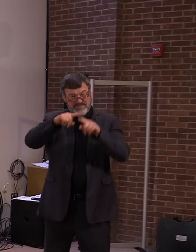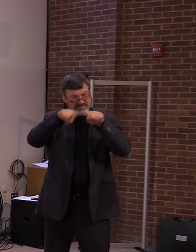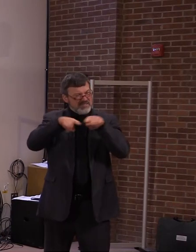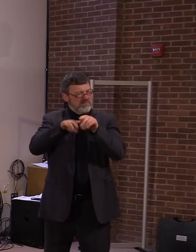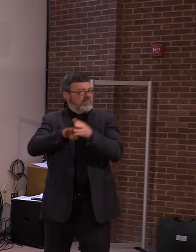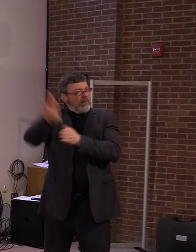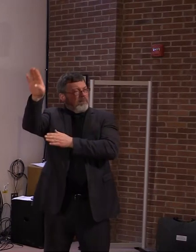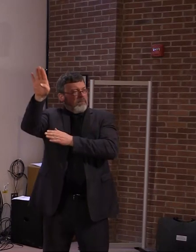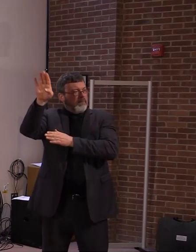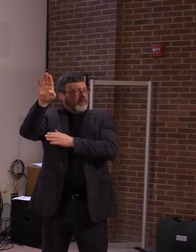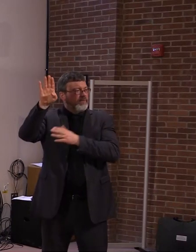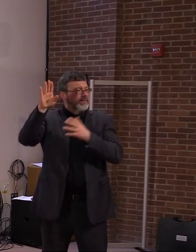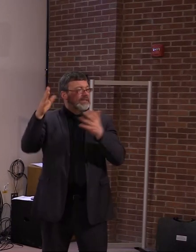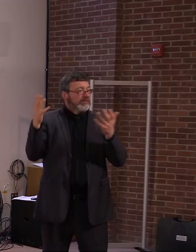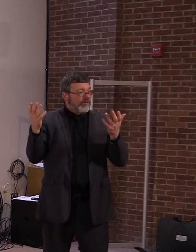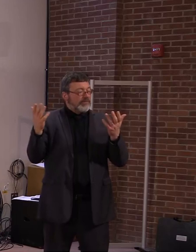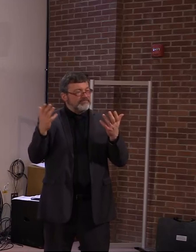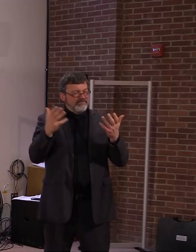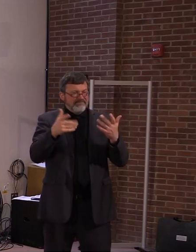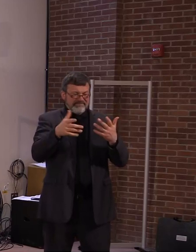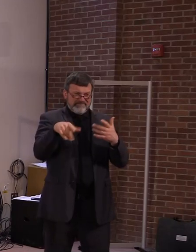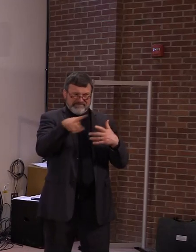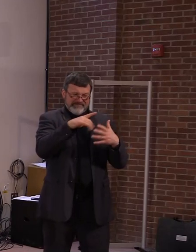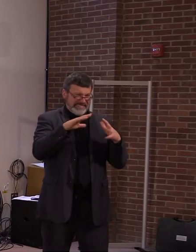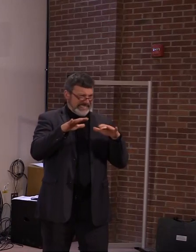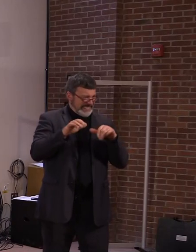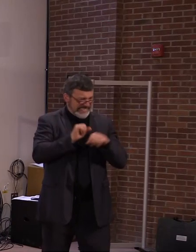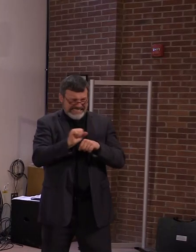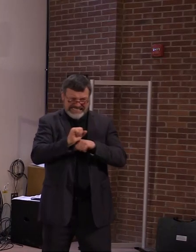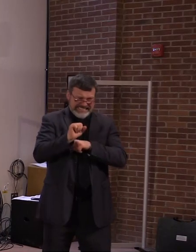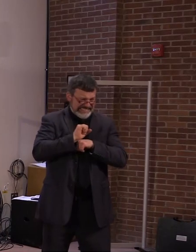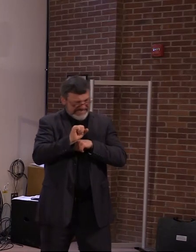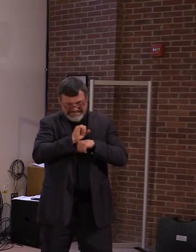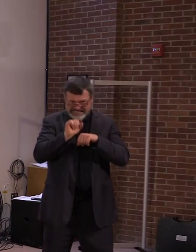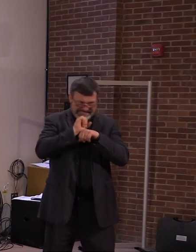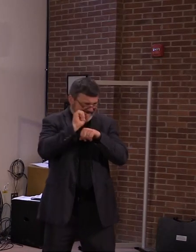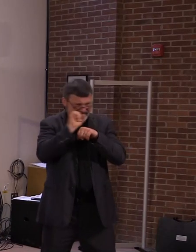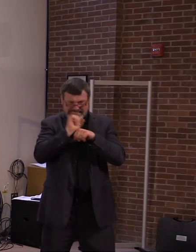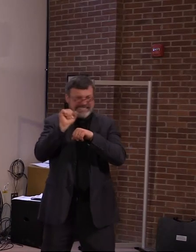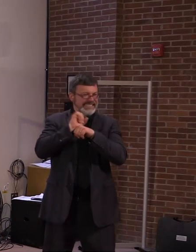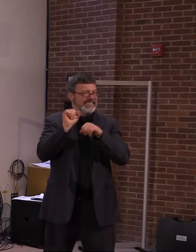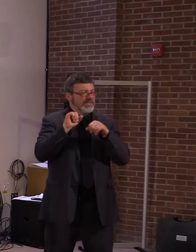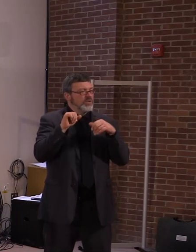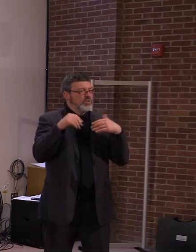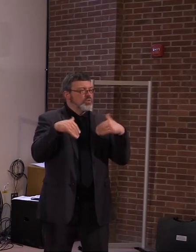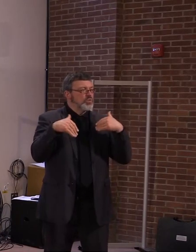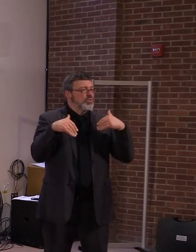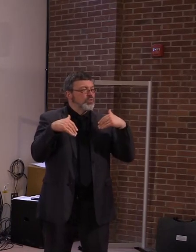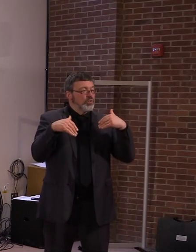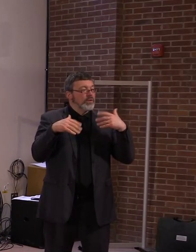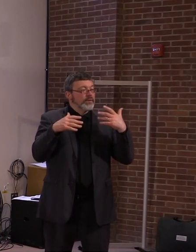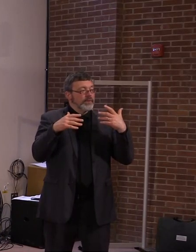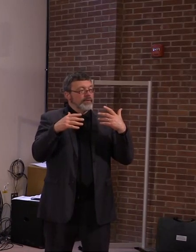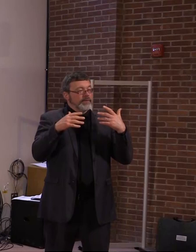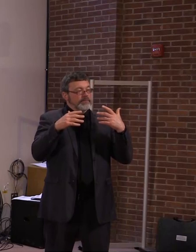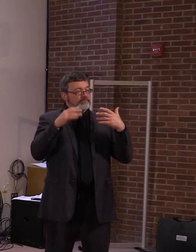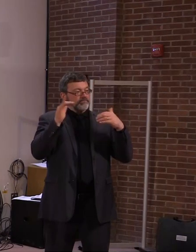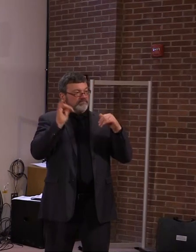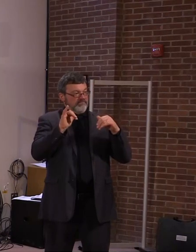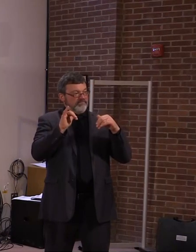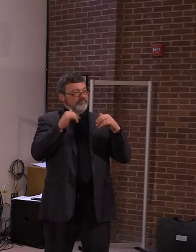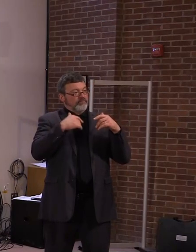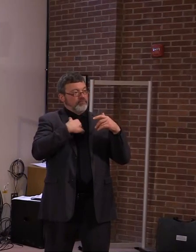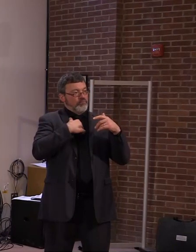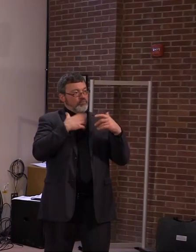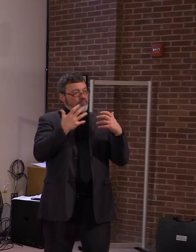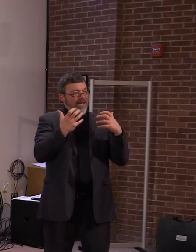will handle it is to increase capacity by the ICU, by bringing in different people, like I talked about, and helping the hospitals